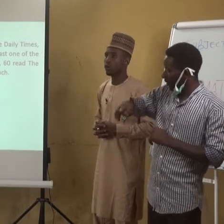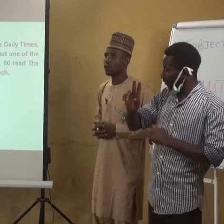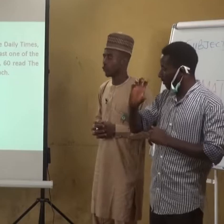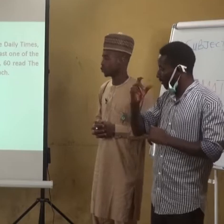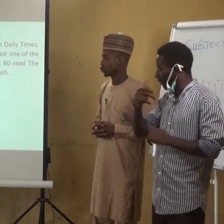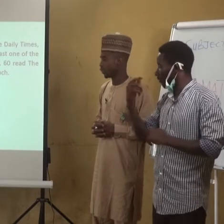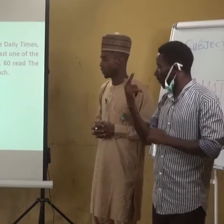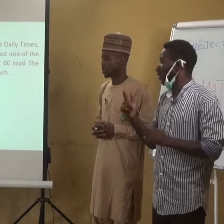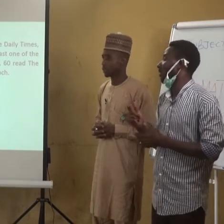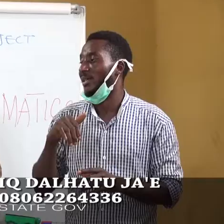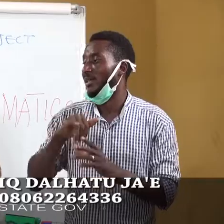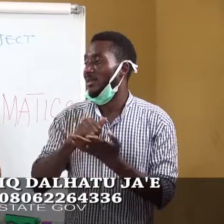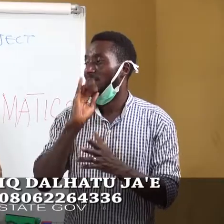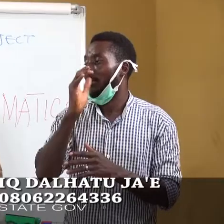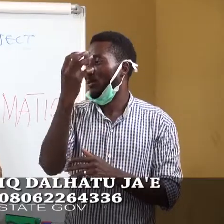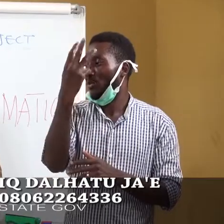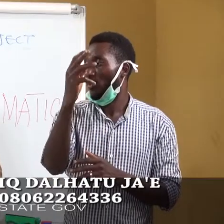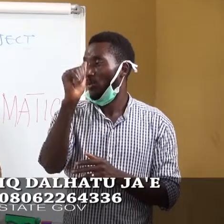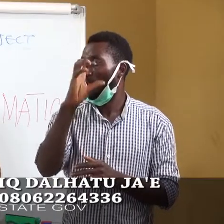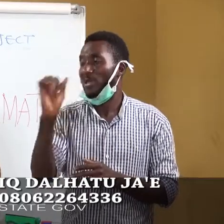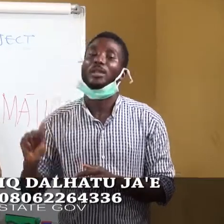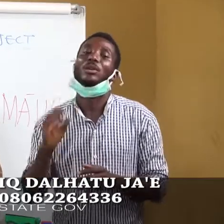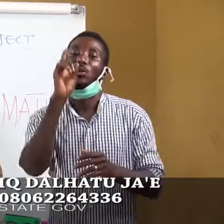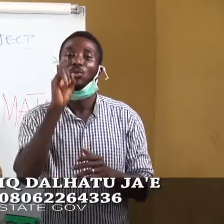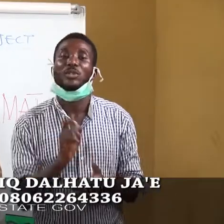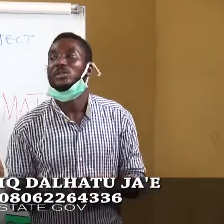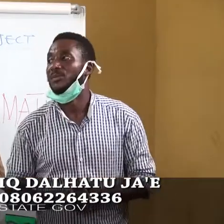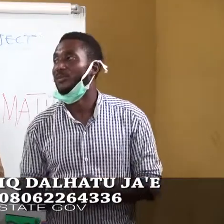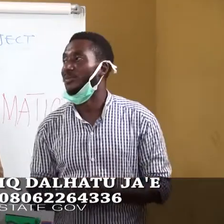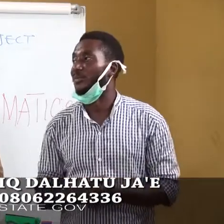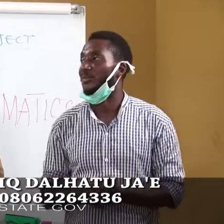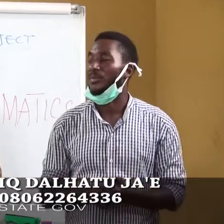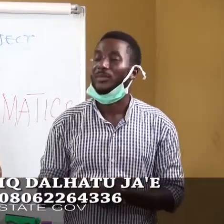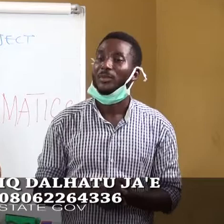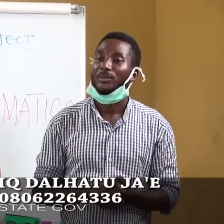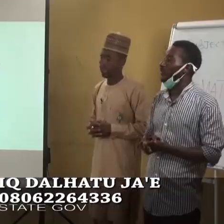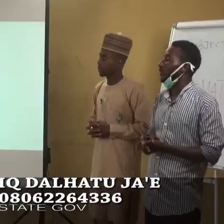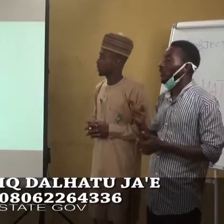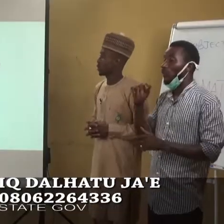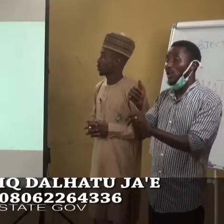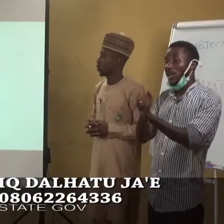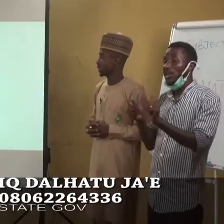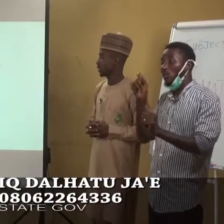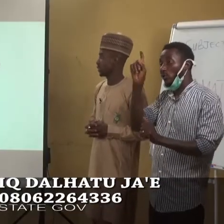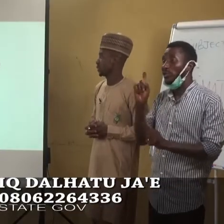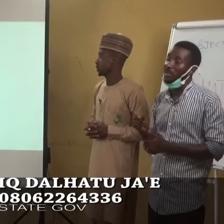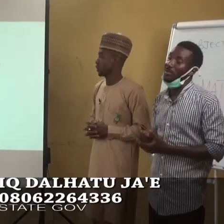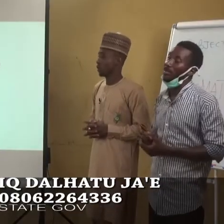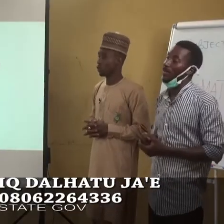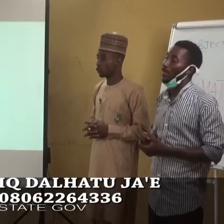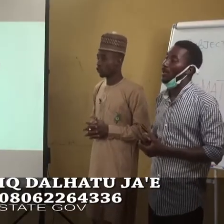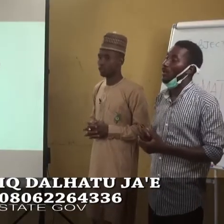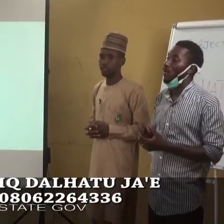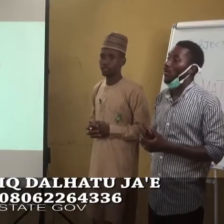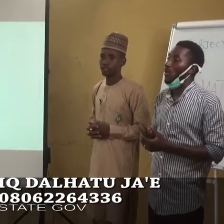4. The Punch only. I said it's a WAEC question. Now for any question